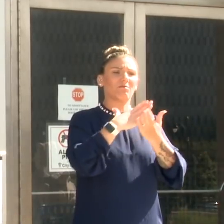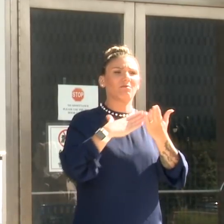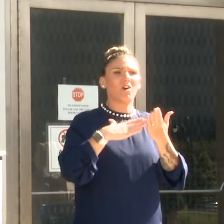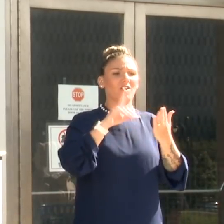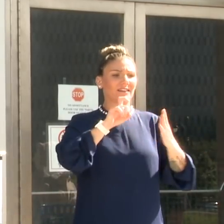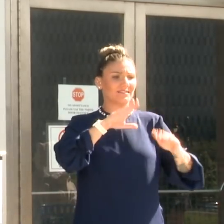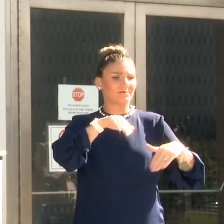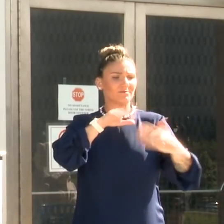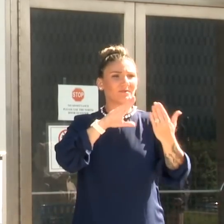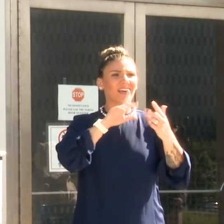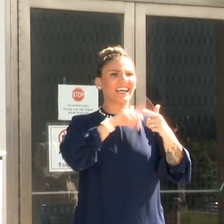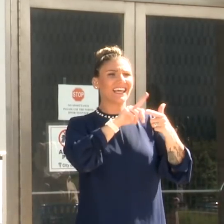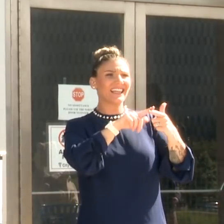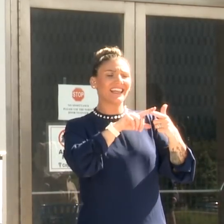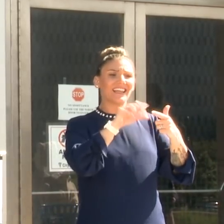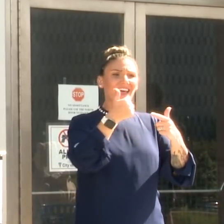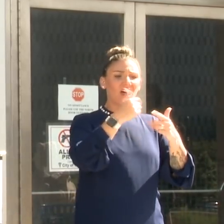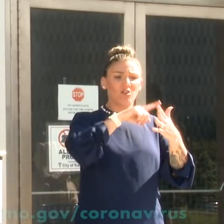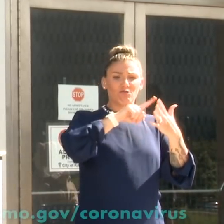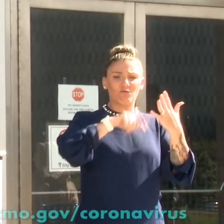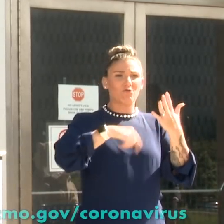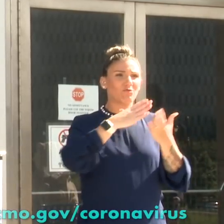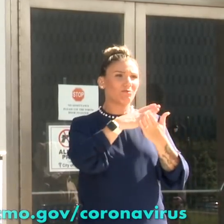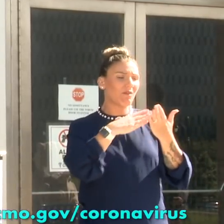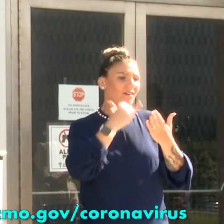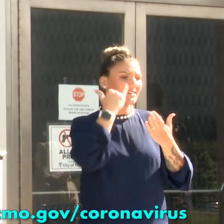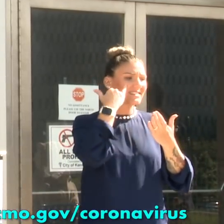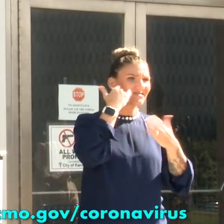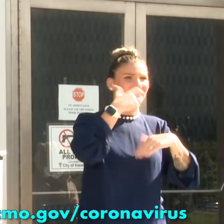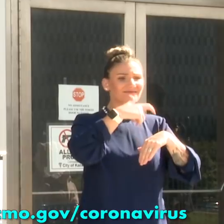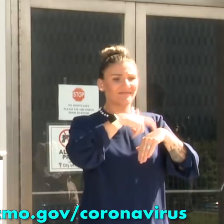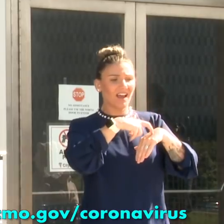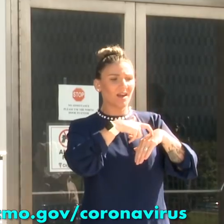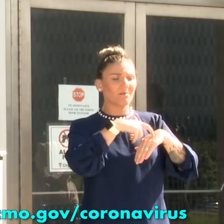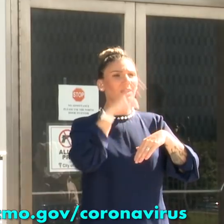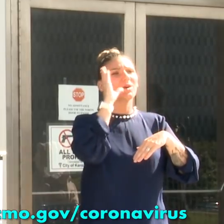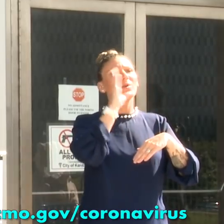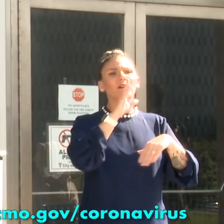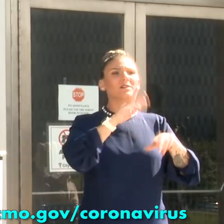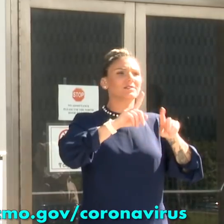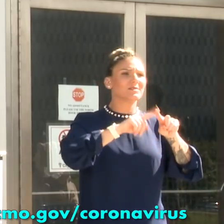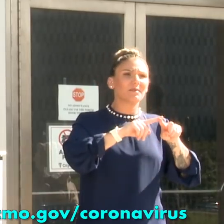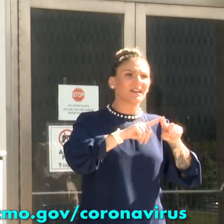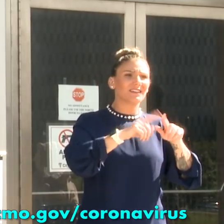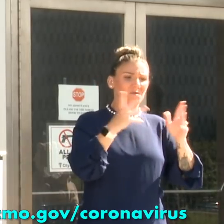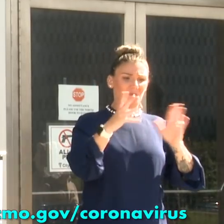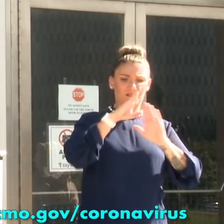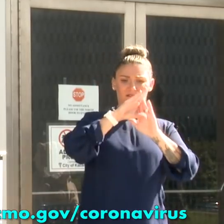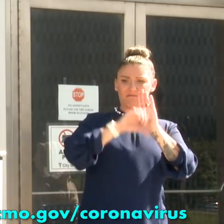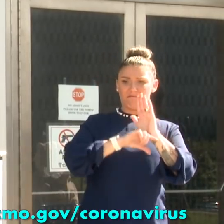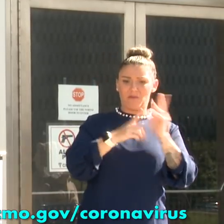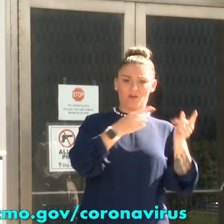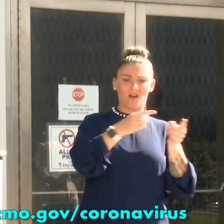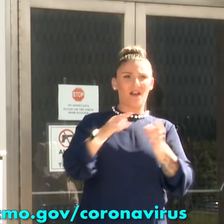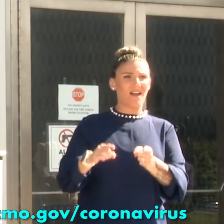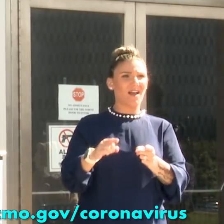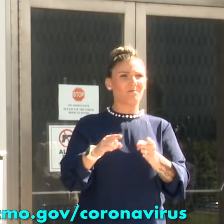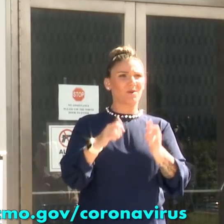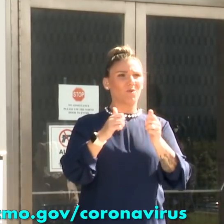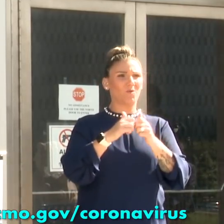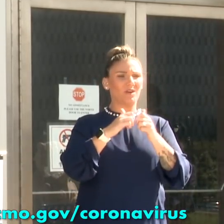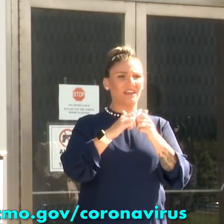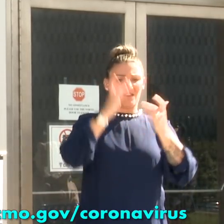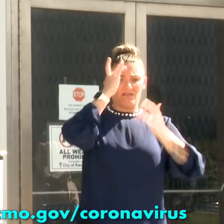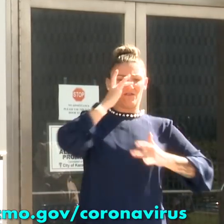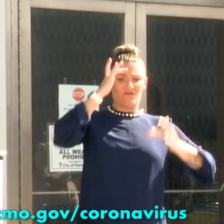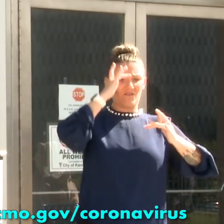be addressed, and then the other pieces, if there is time, and it'll depend on what's our background noise of the virus